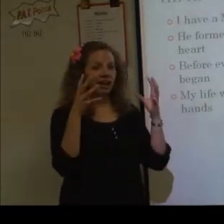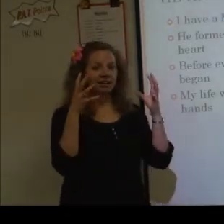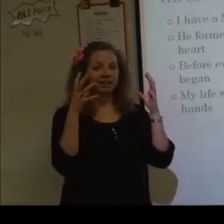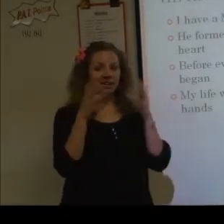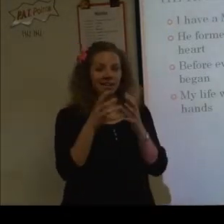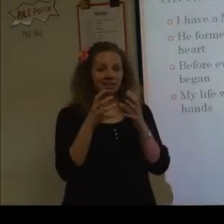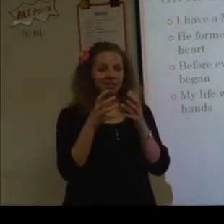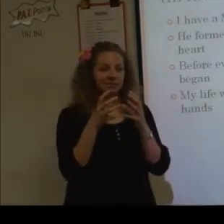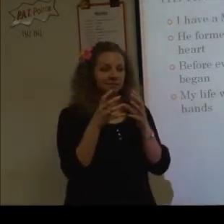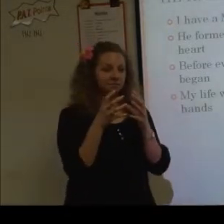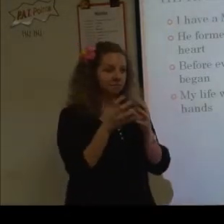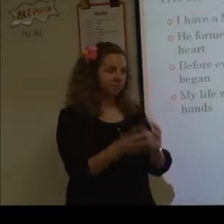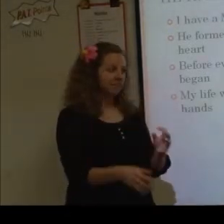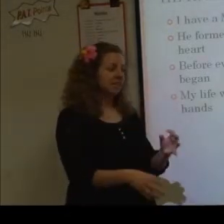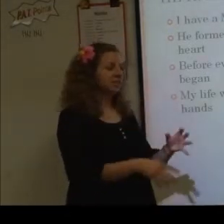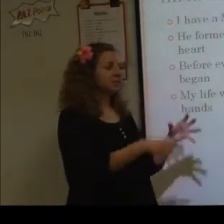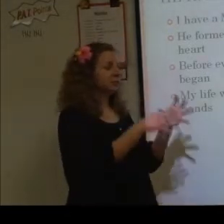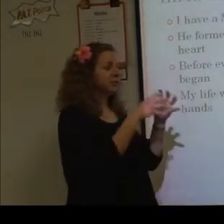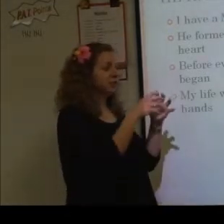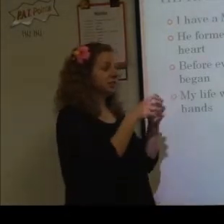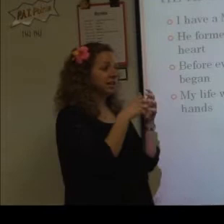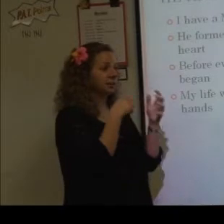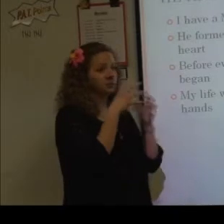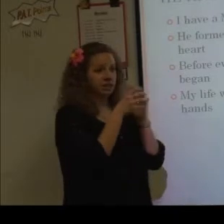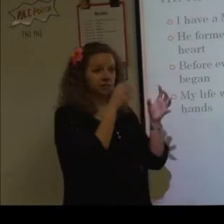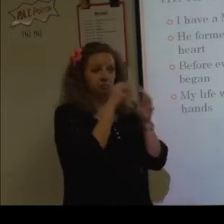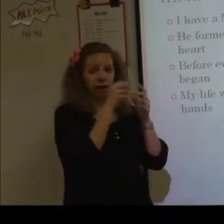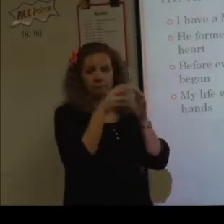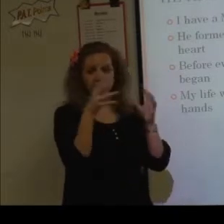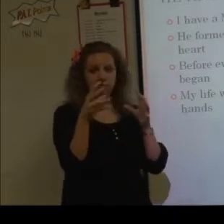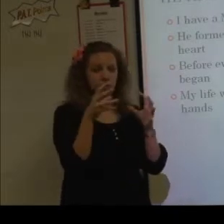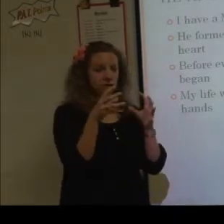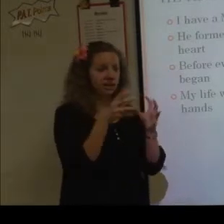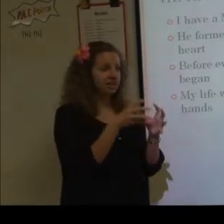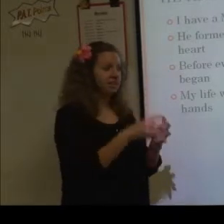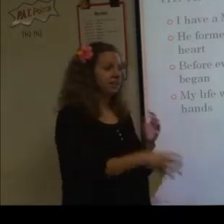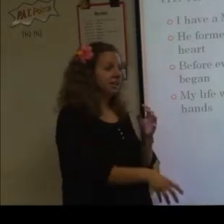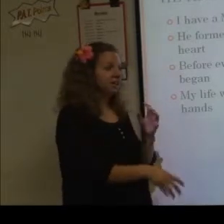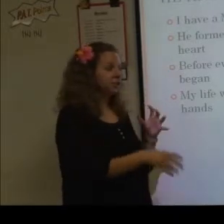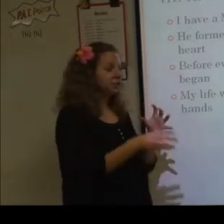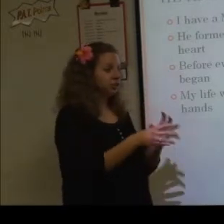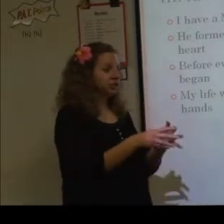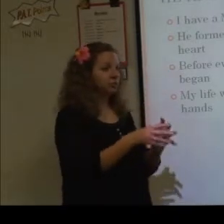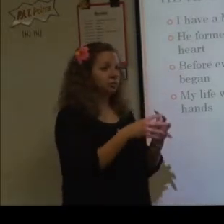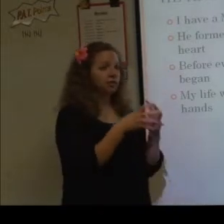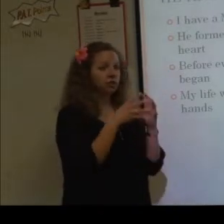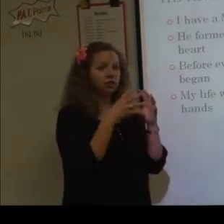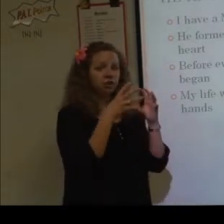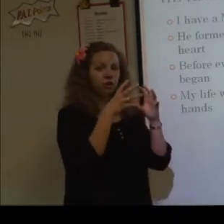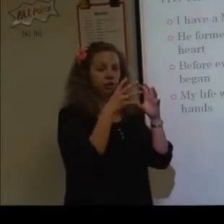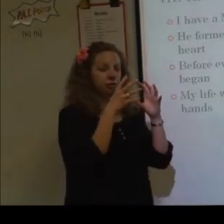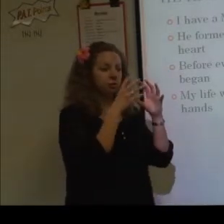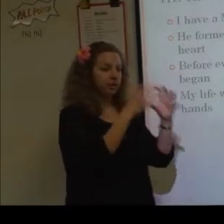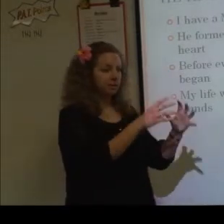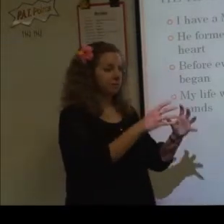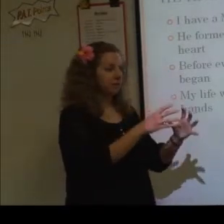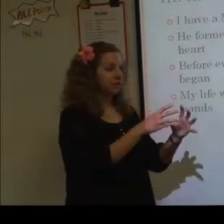had candy. And so what she did is that it was like wrapped individual candies. And so she said whenever you get something, let's